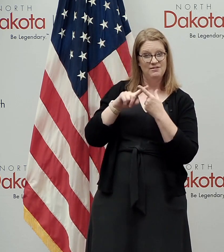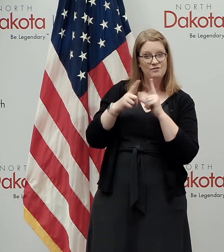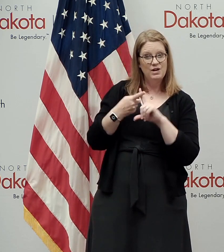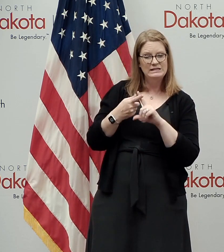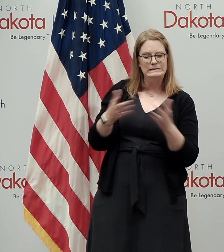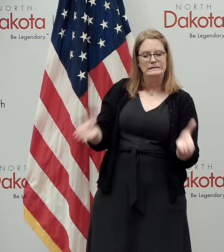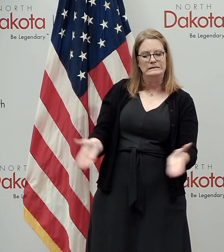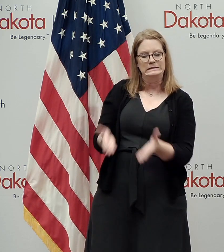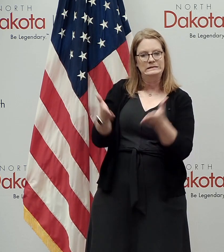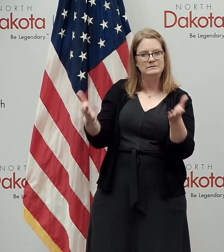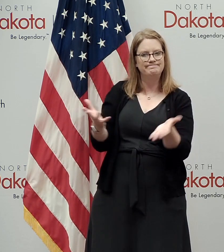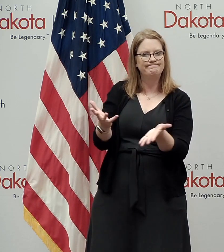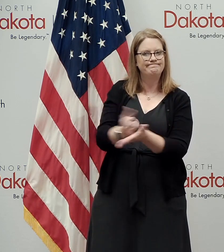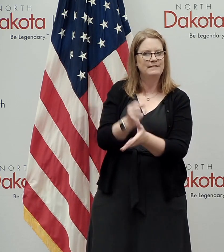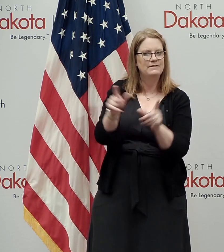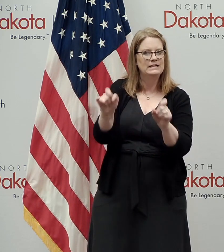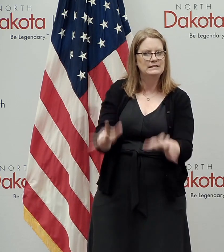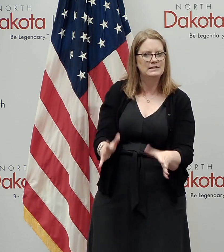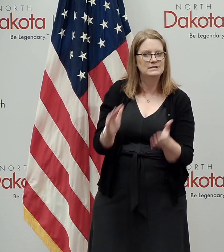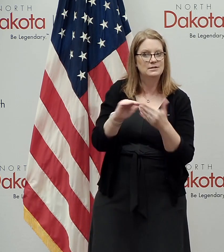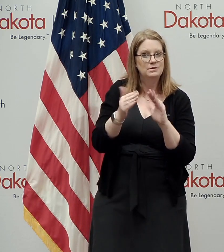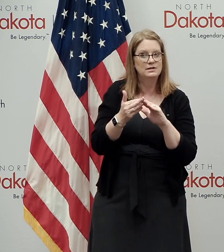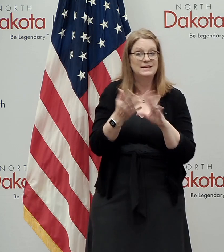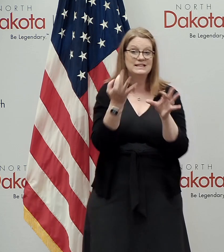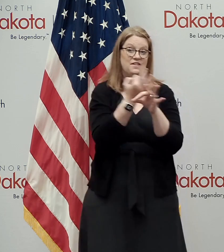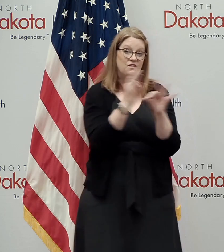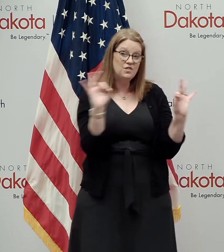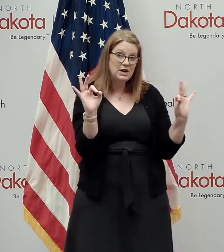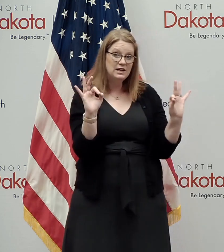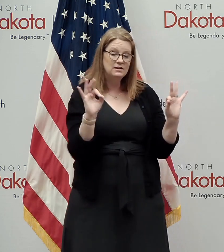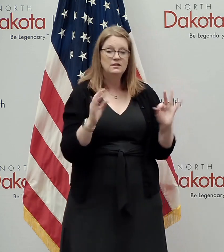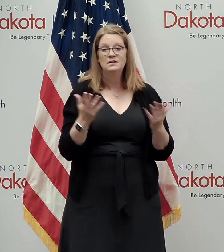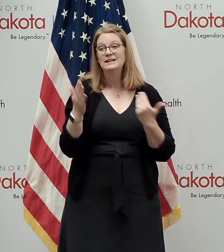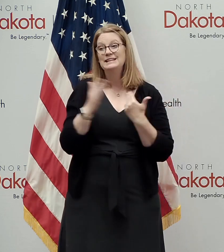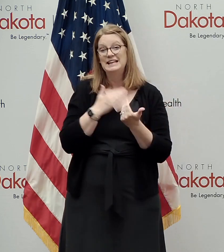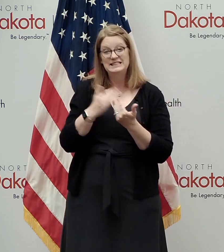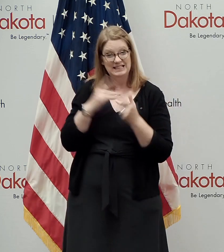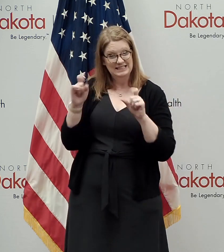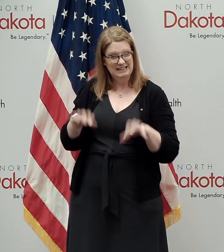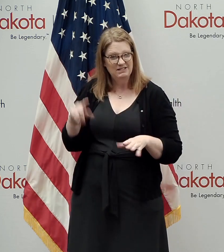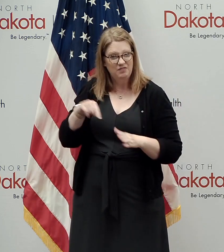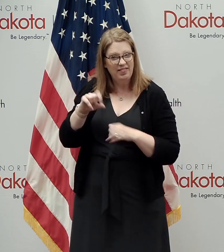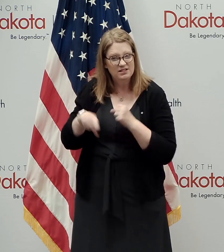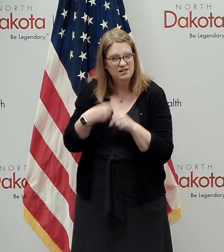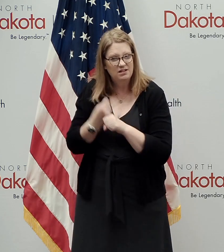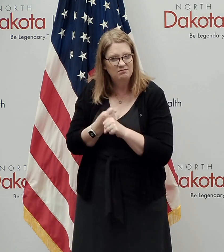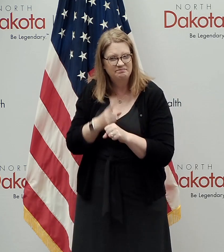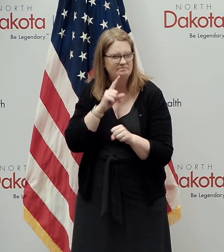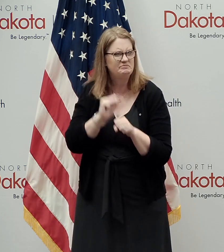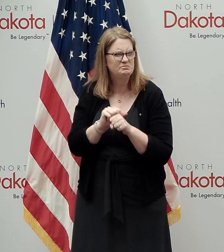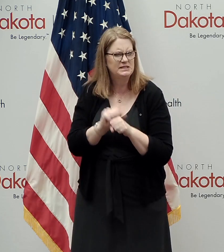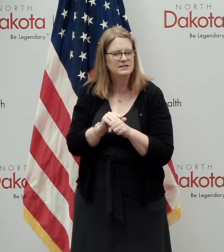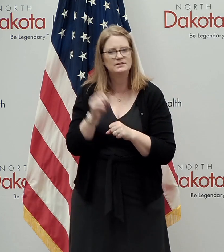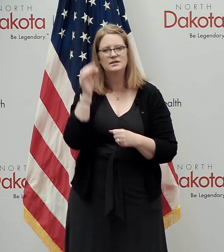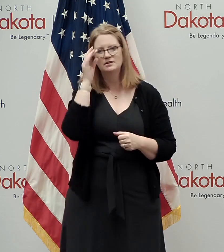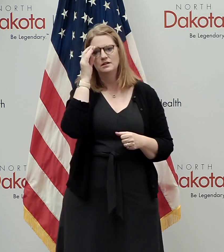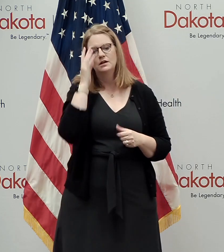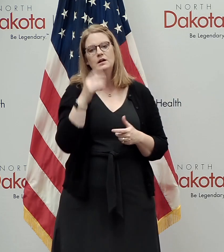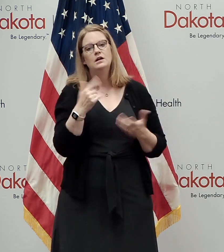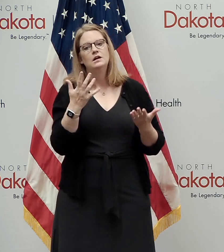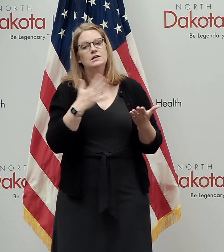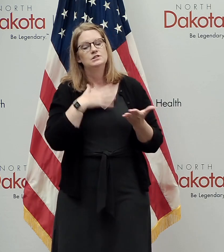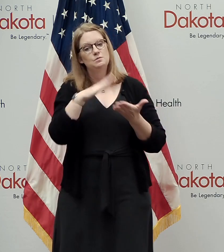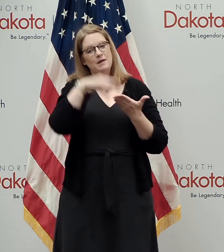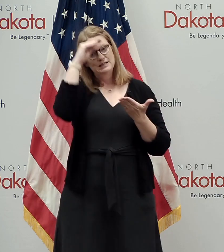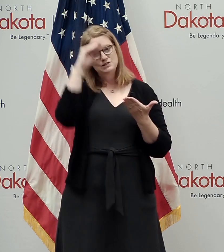become tested in their community. It's free, and it'll probably be the easiest test you take this year. To my fellow students,